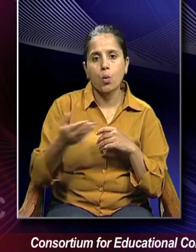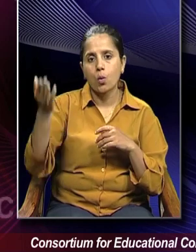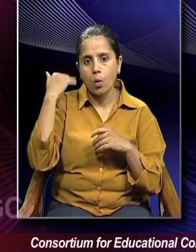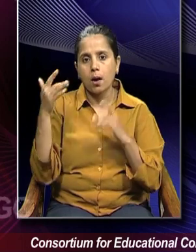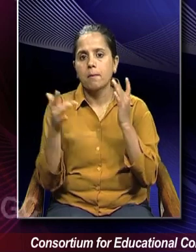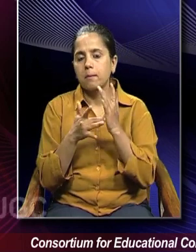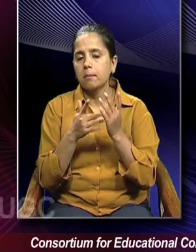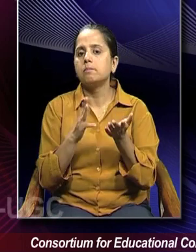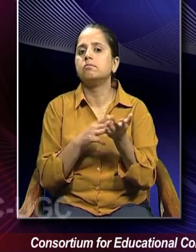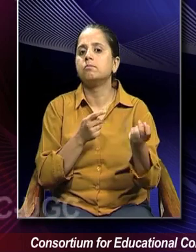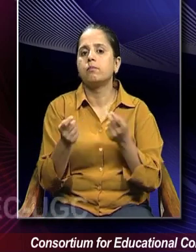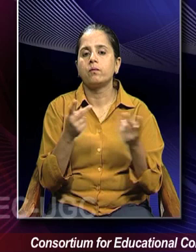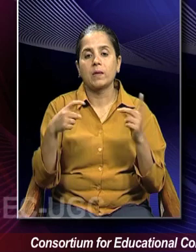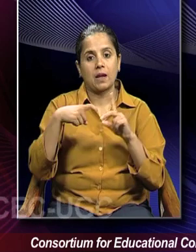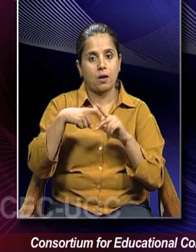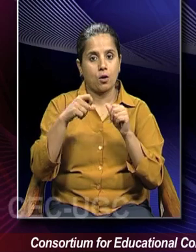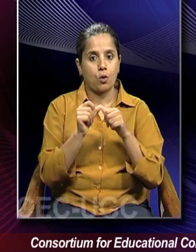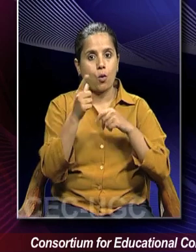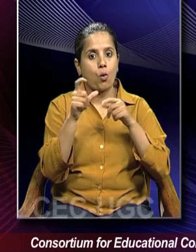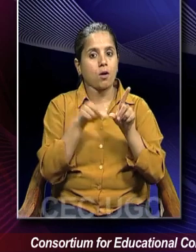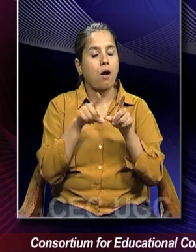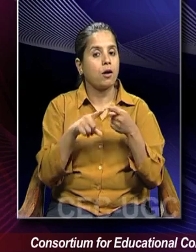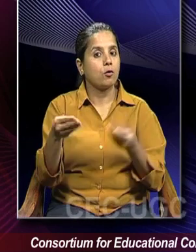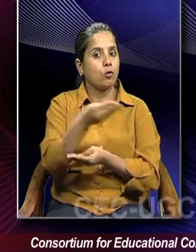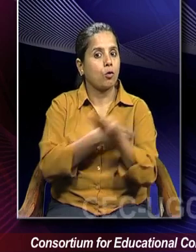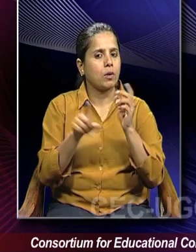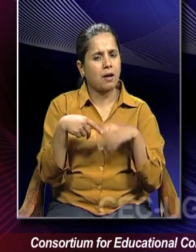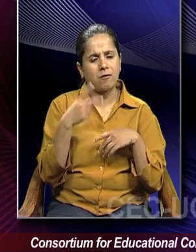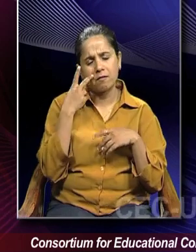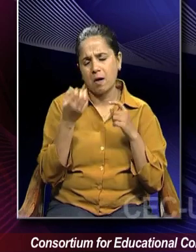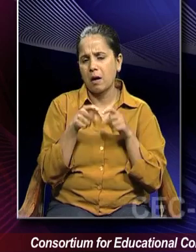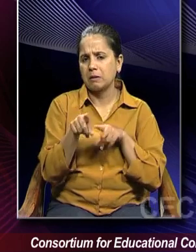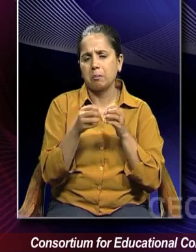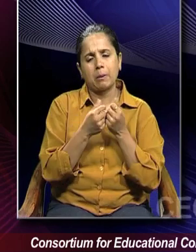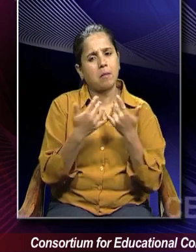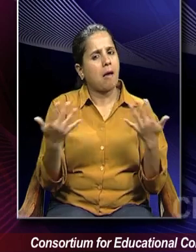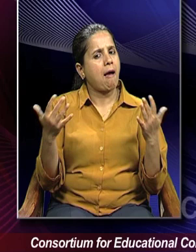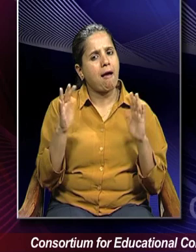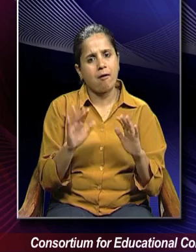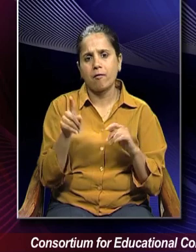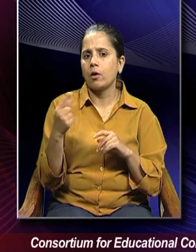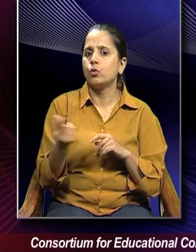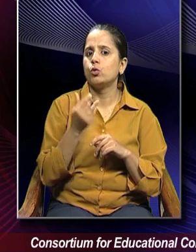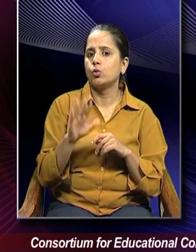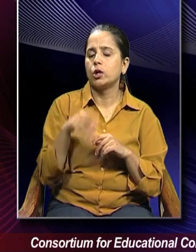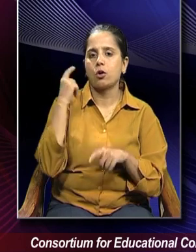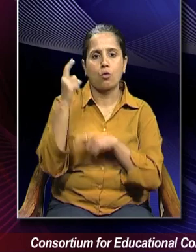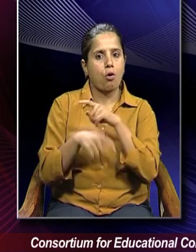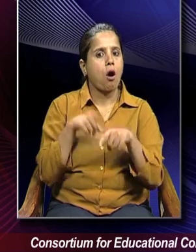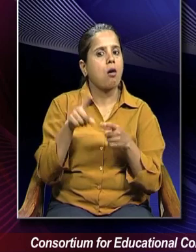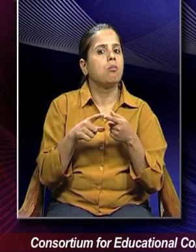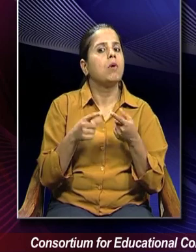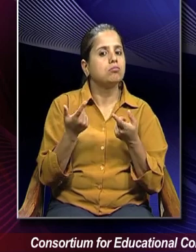management, especially Kautilya's Arthashastra. We can find number of examples which is being used by corporate